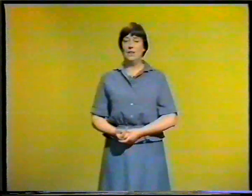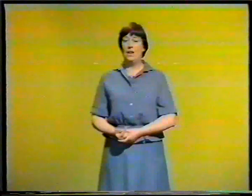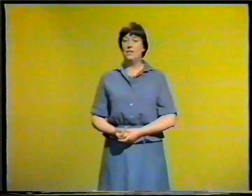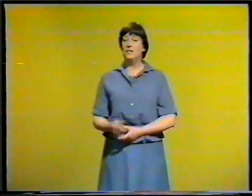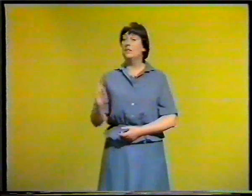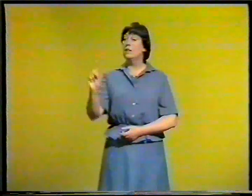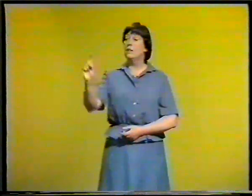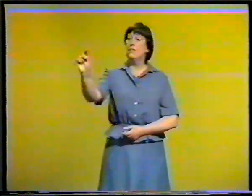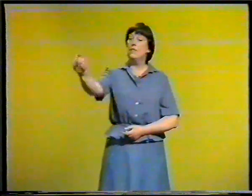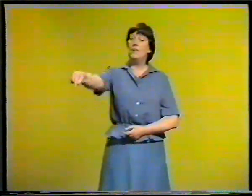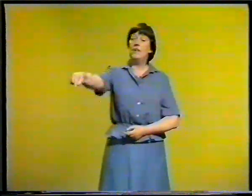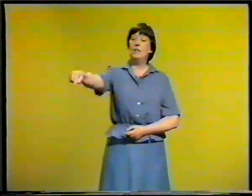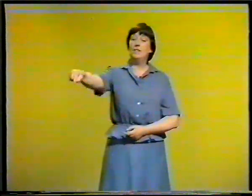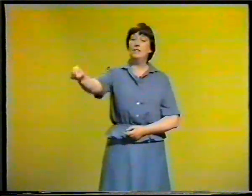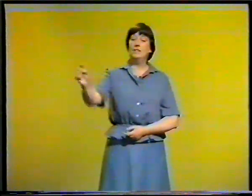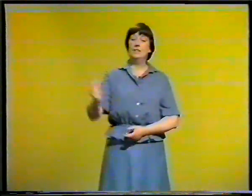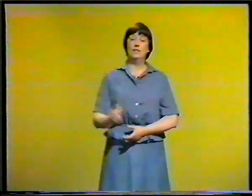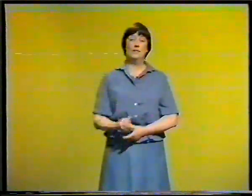And there.